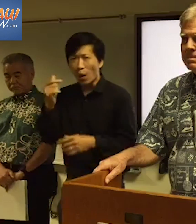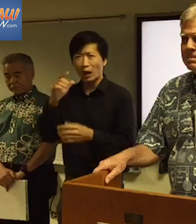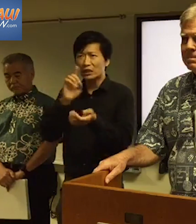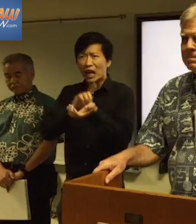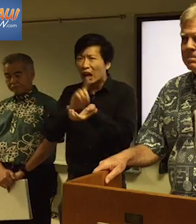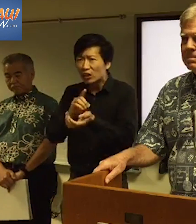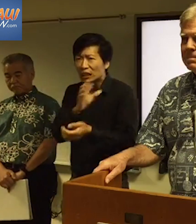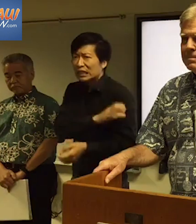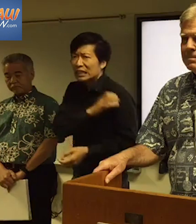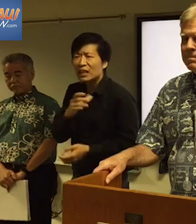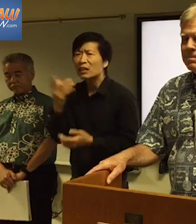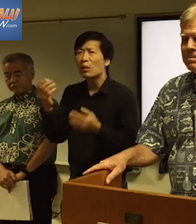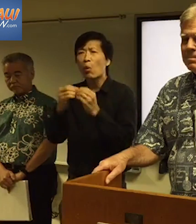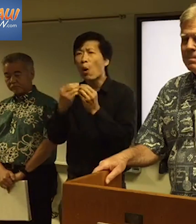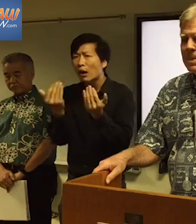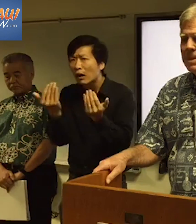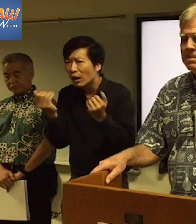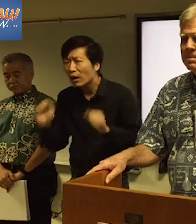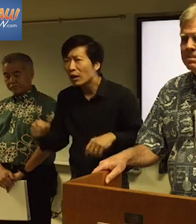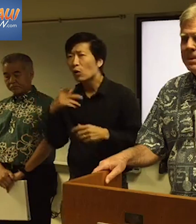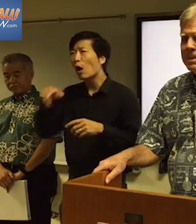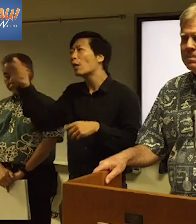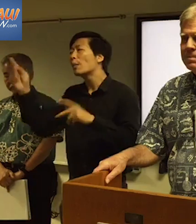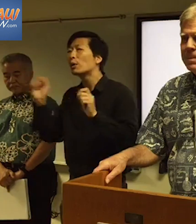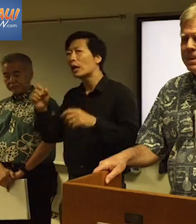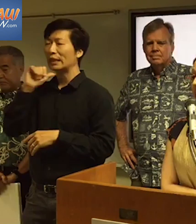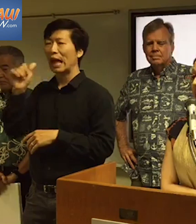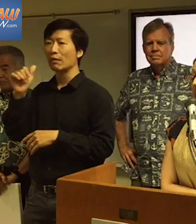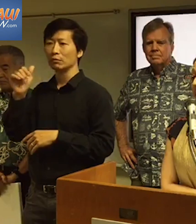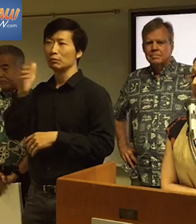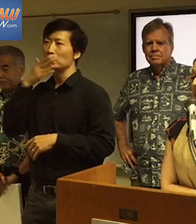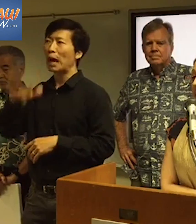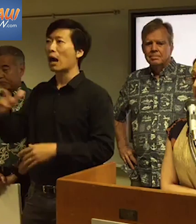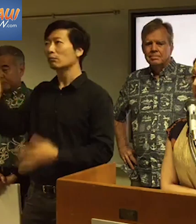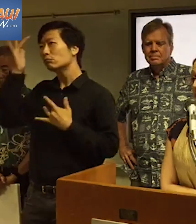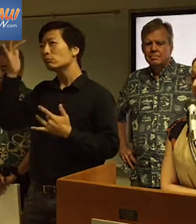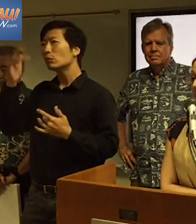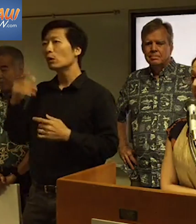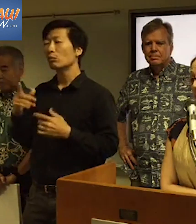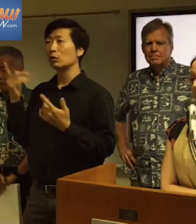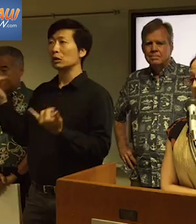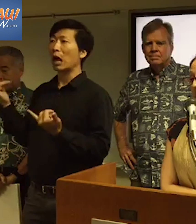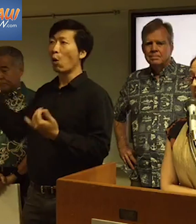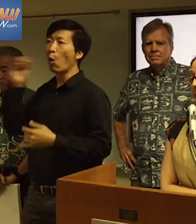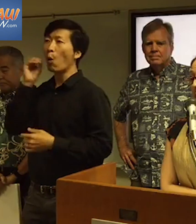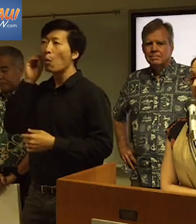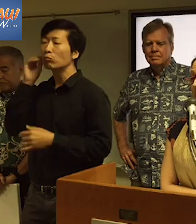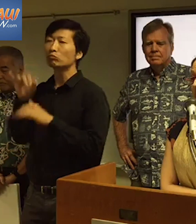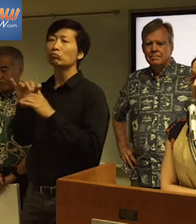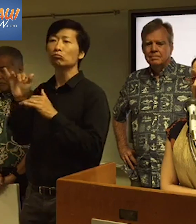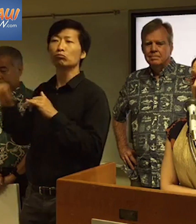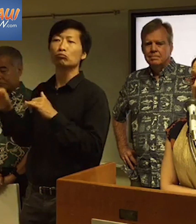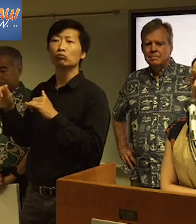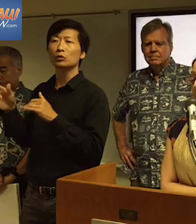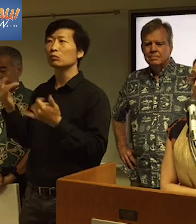Anderson. First, let me say that we do have the manifest of the passengers that